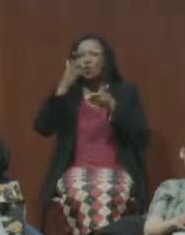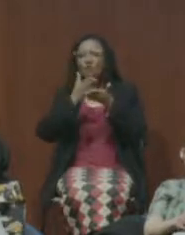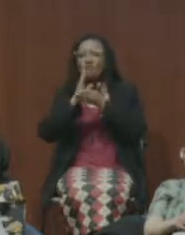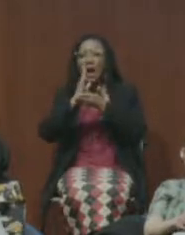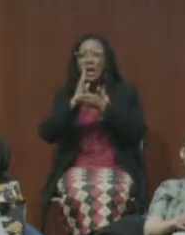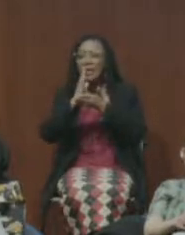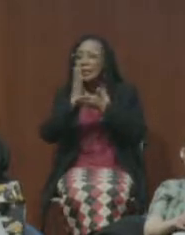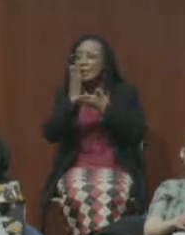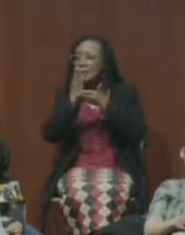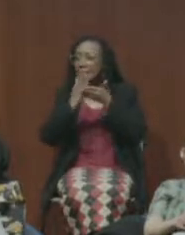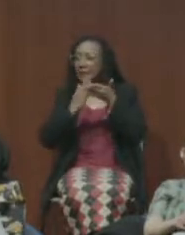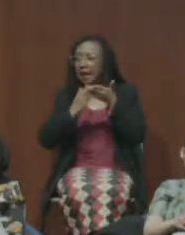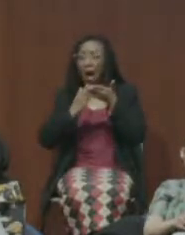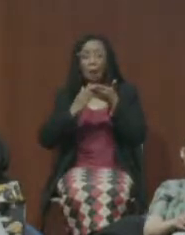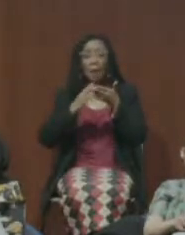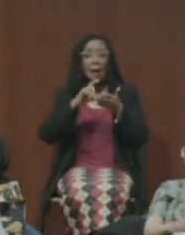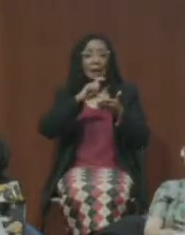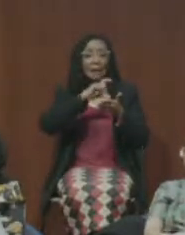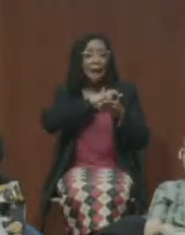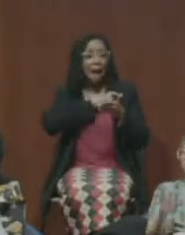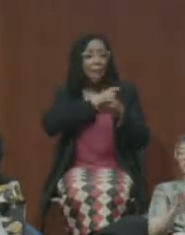cops are called caseworkers.